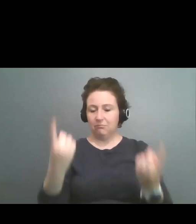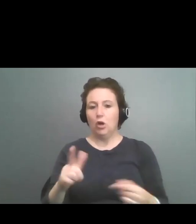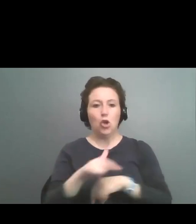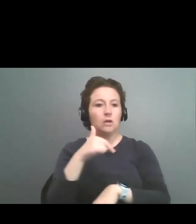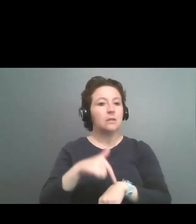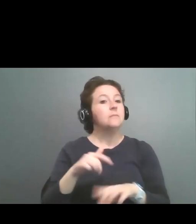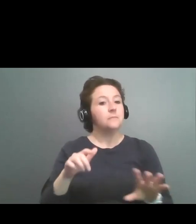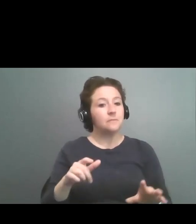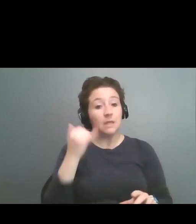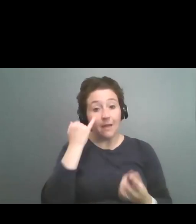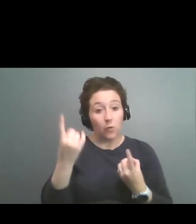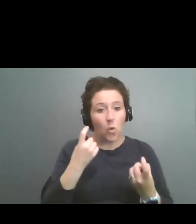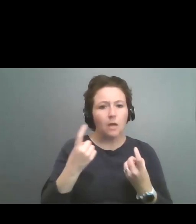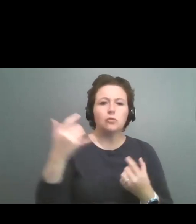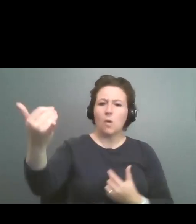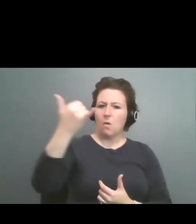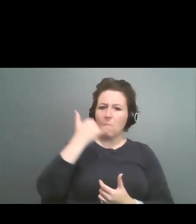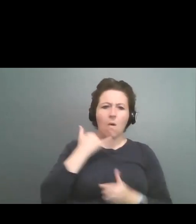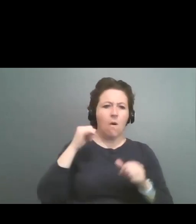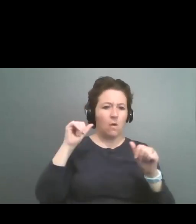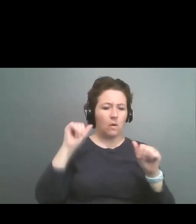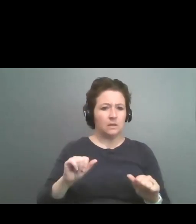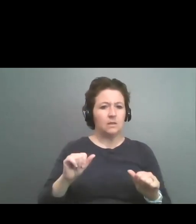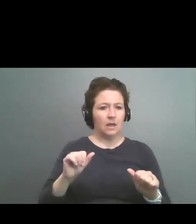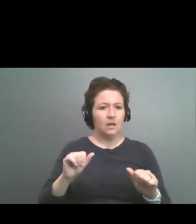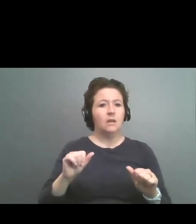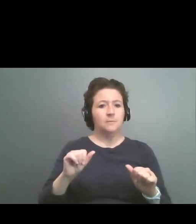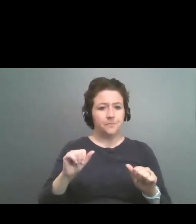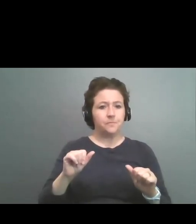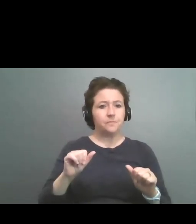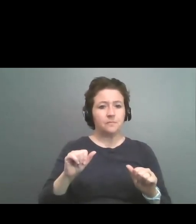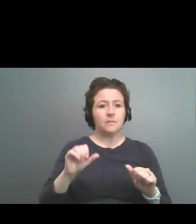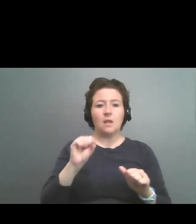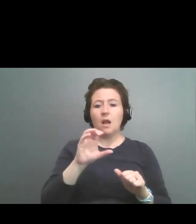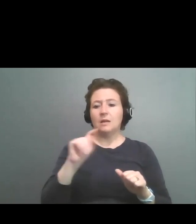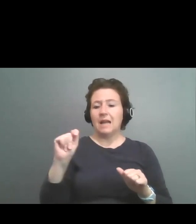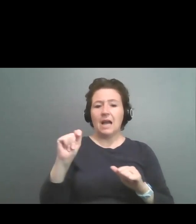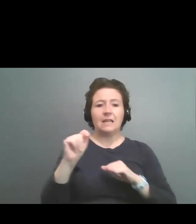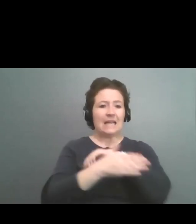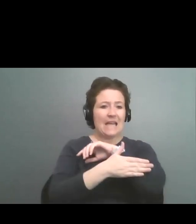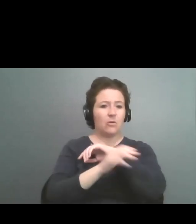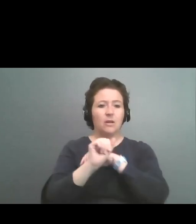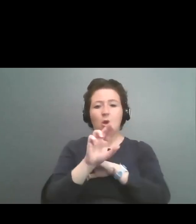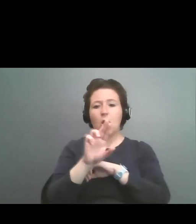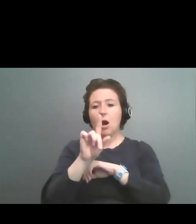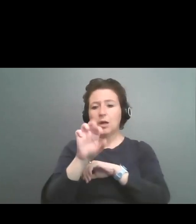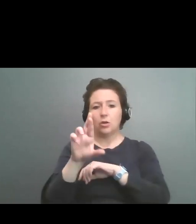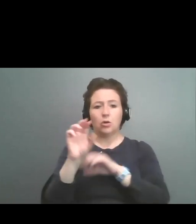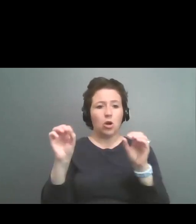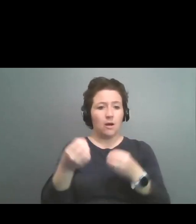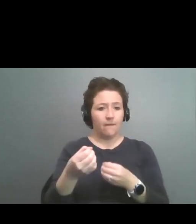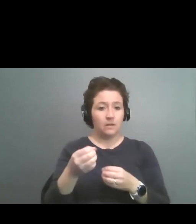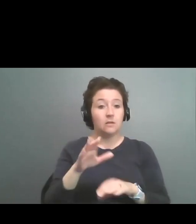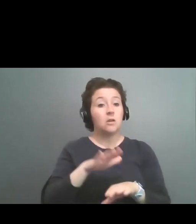we always encourage them to give us a call at our location, which is the Scott County Auditor's office. We also have on